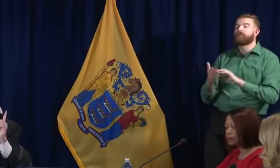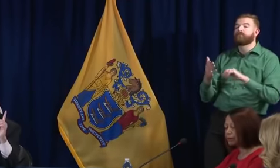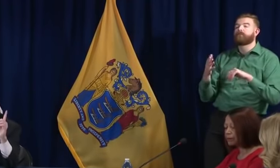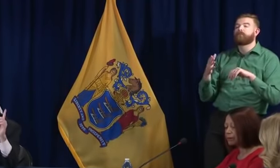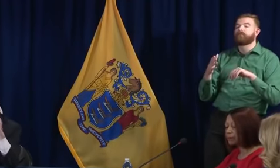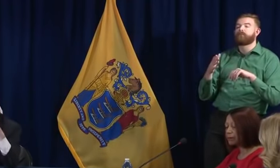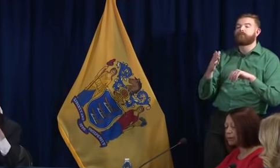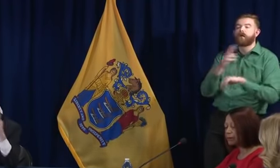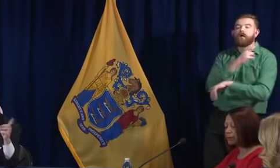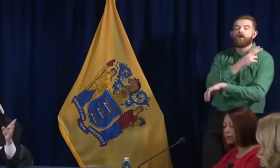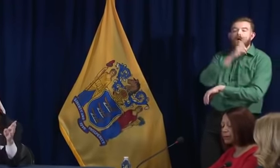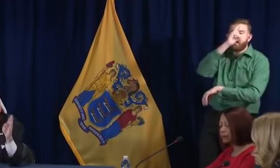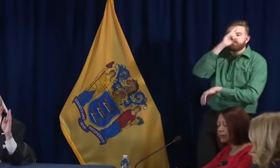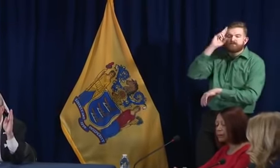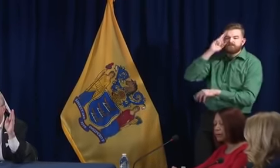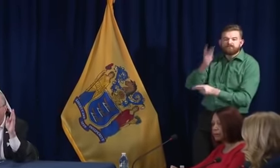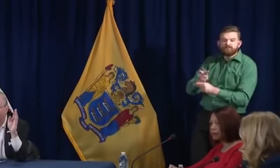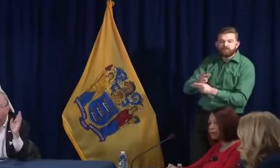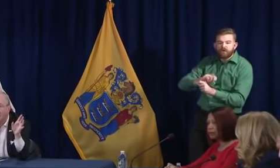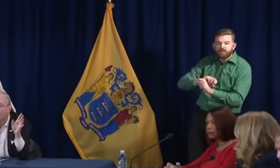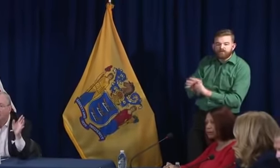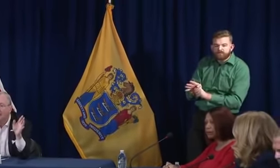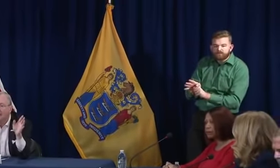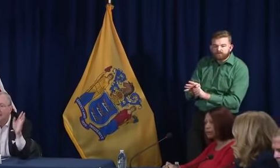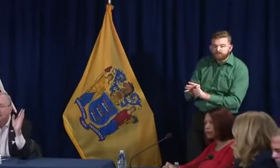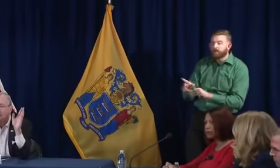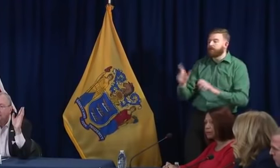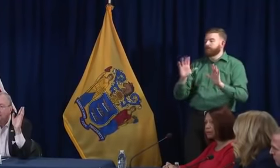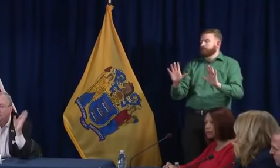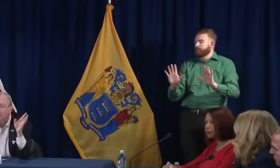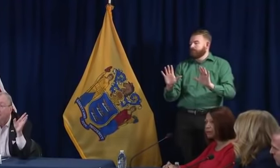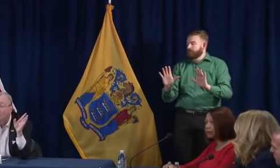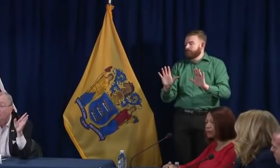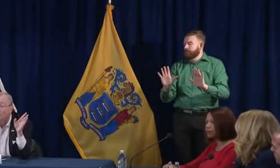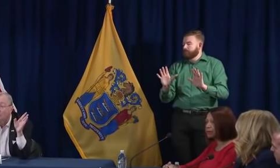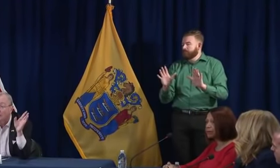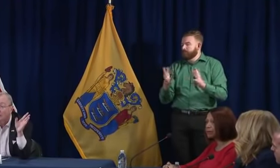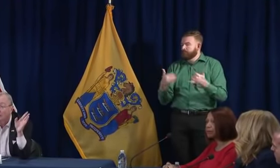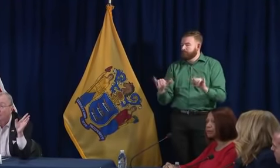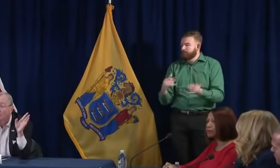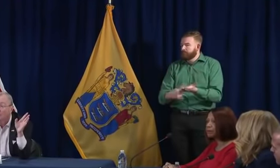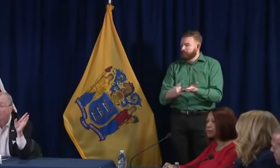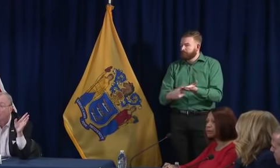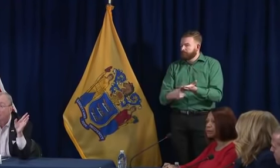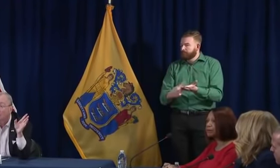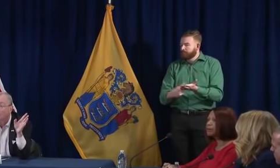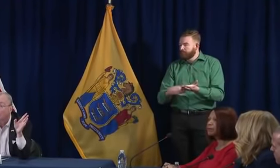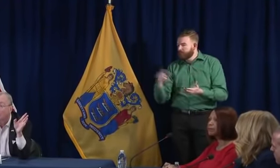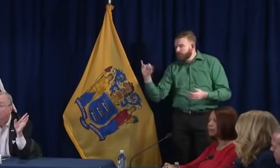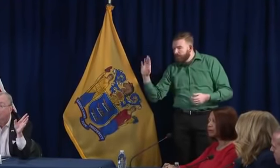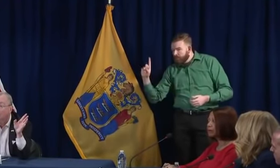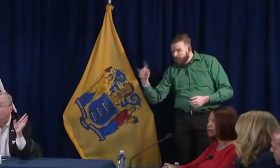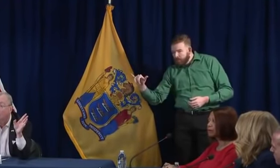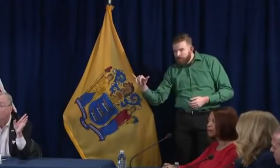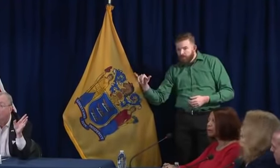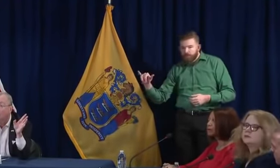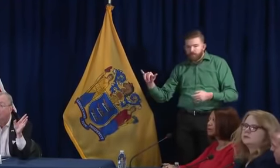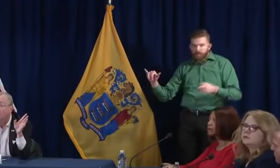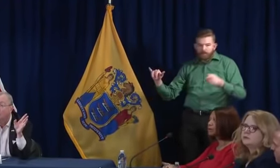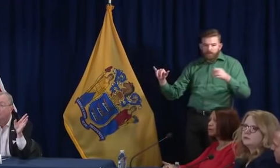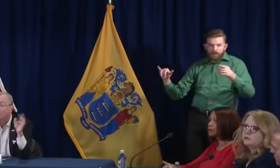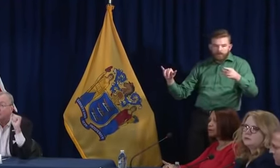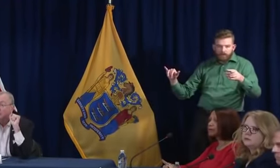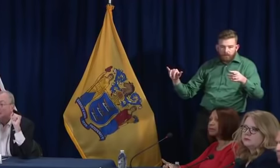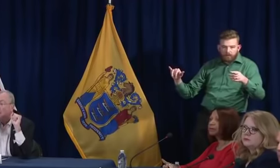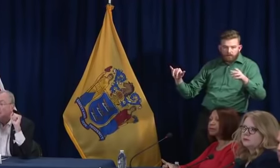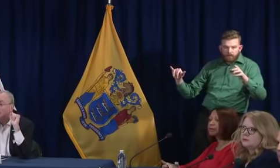things we're talking. Not only are these folks, Judy and Pat, looking at that, but that's on the list of projects that we want to talk to the Army Corps about